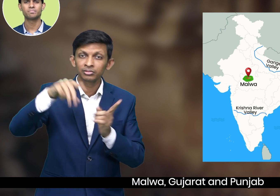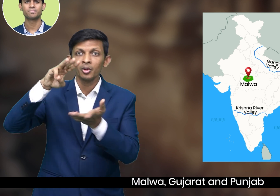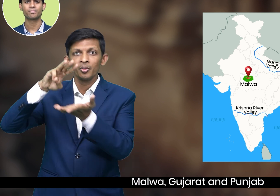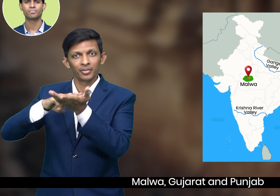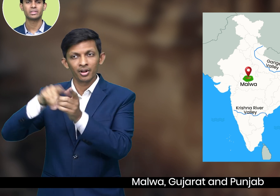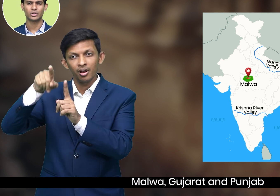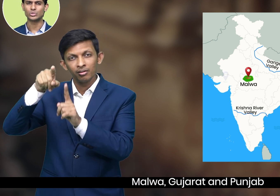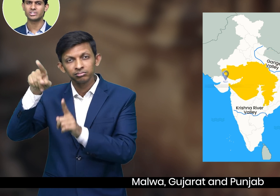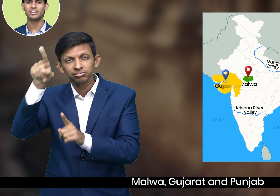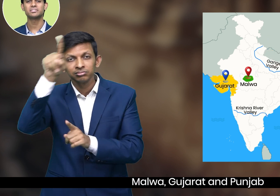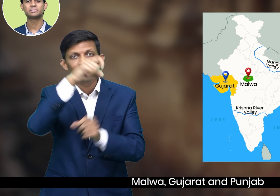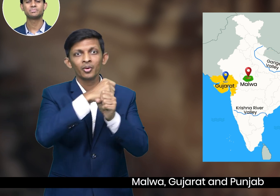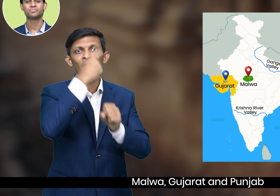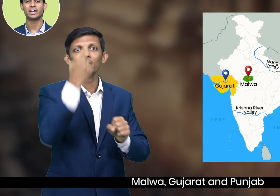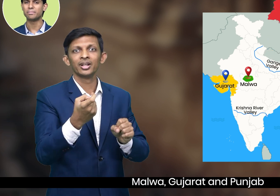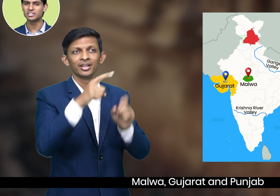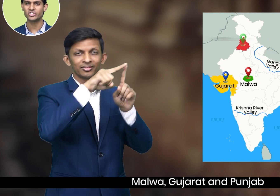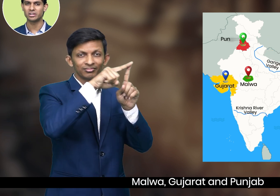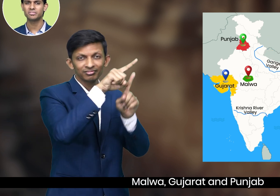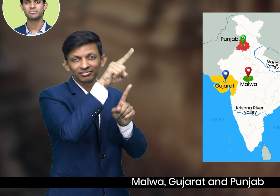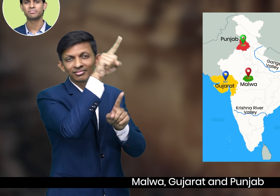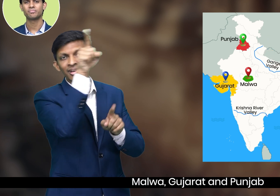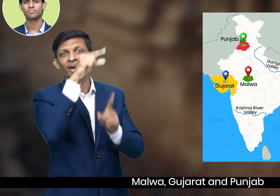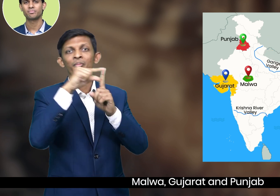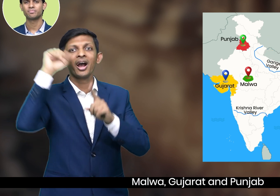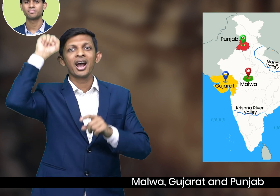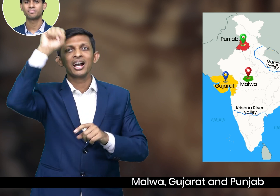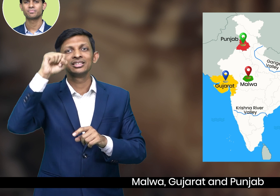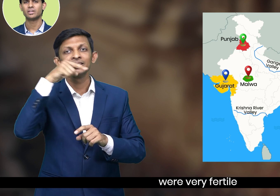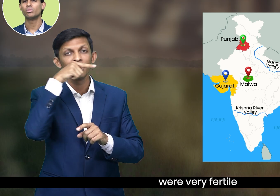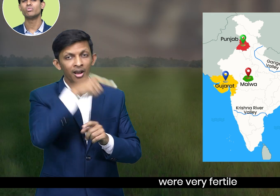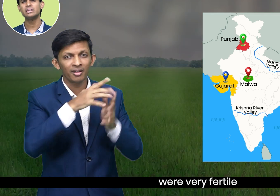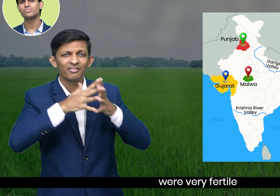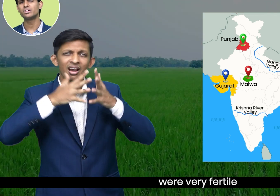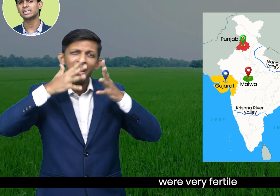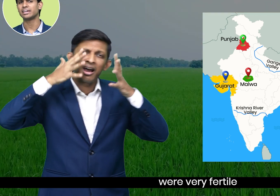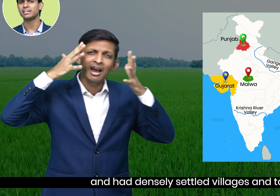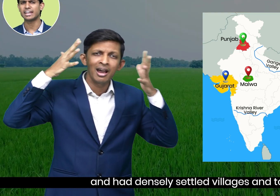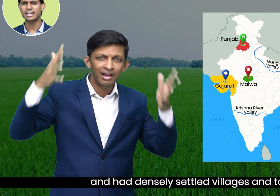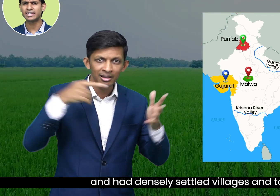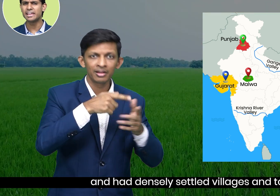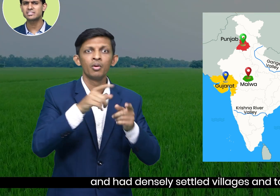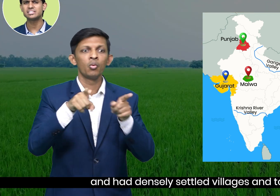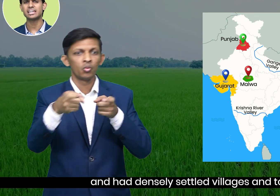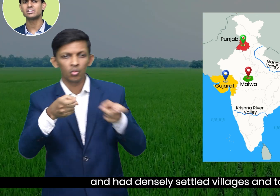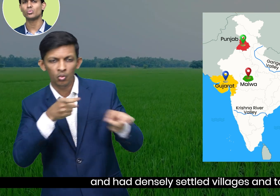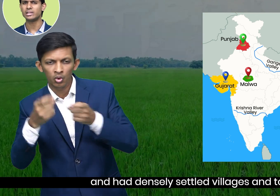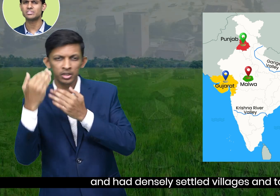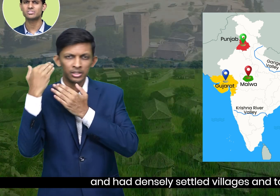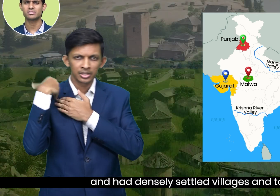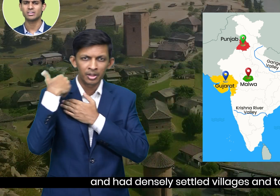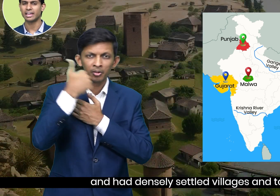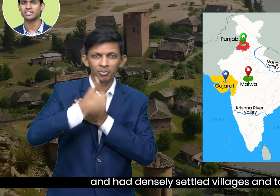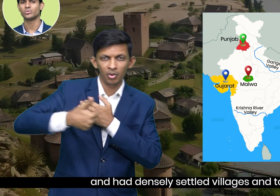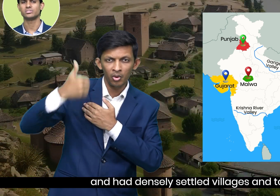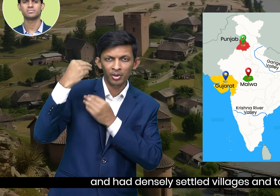Malwa, Gujarat, and Punjab, were very fertile and had densely settled